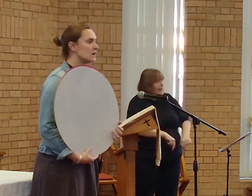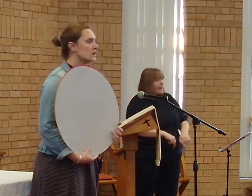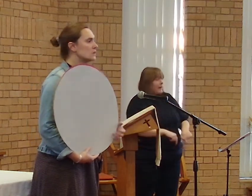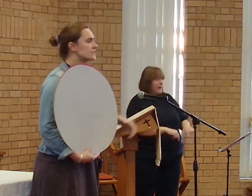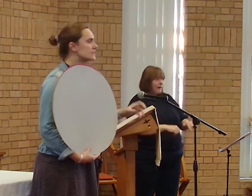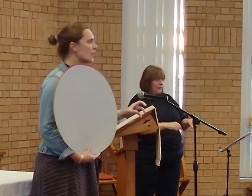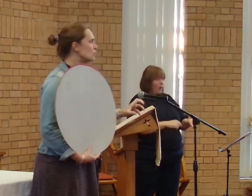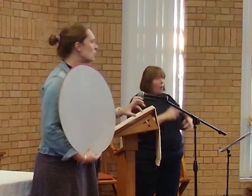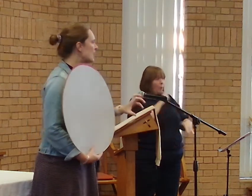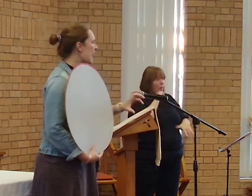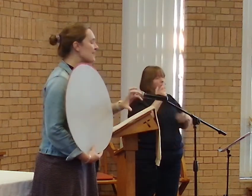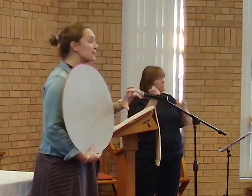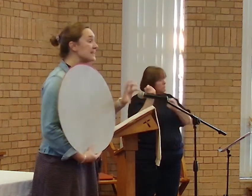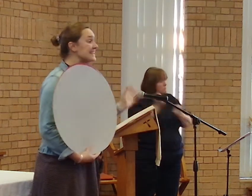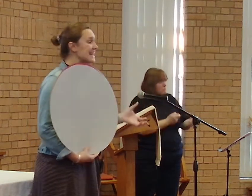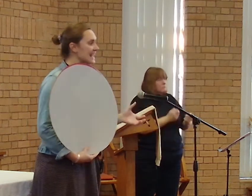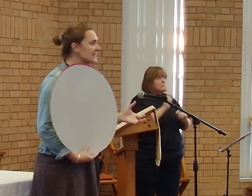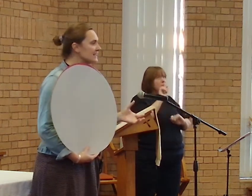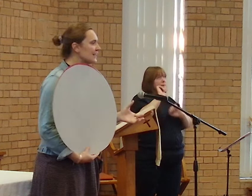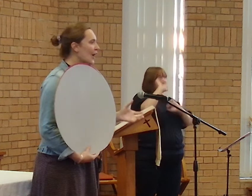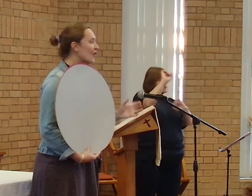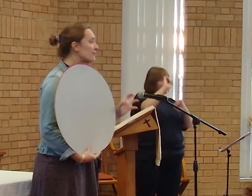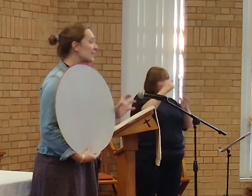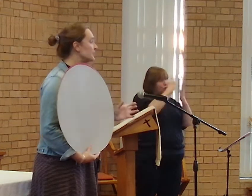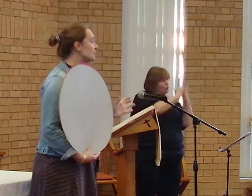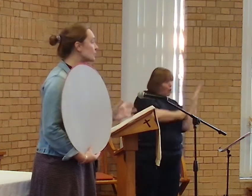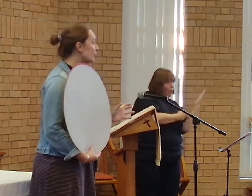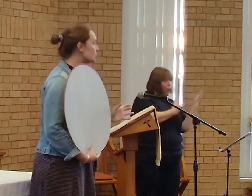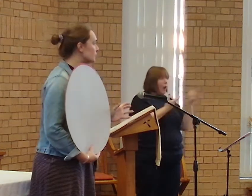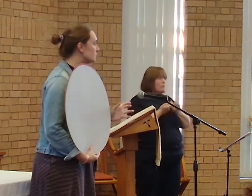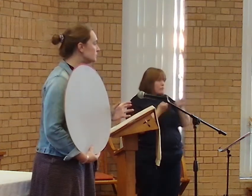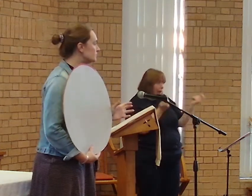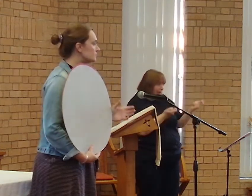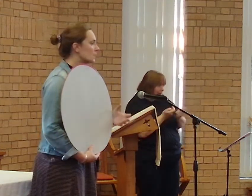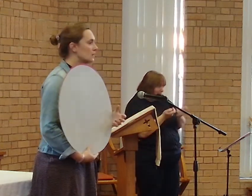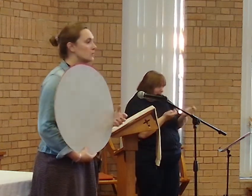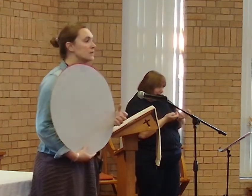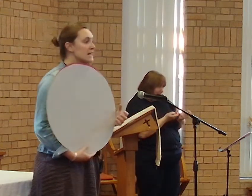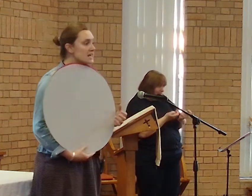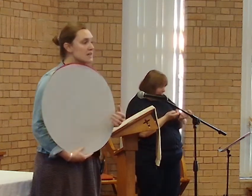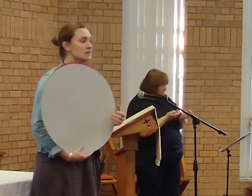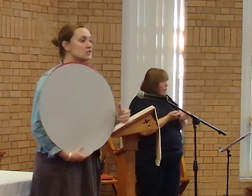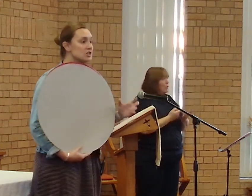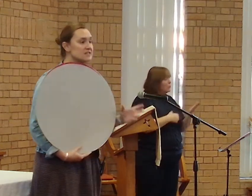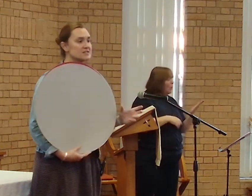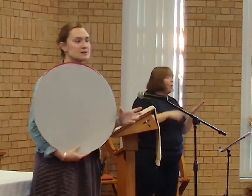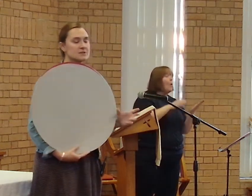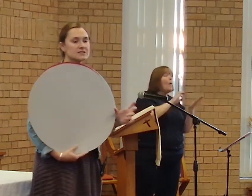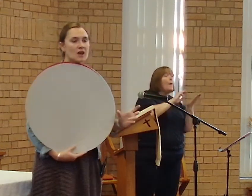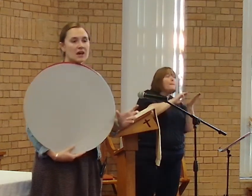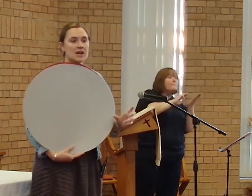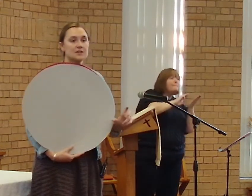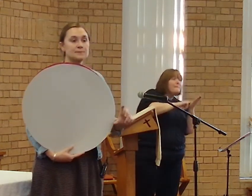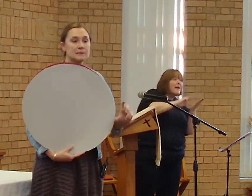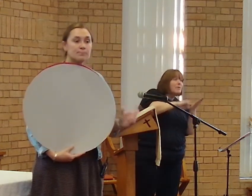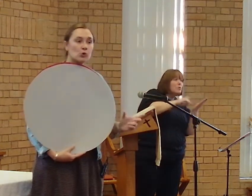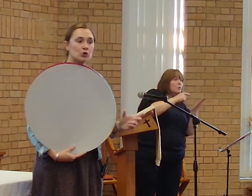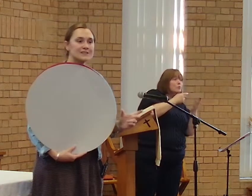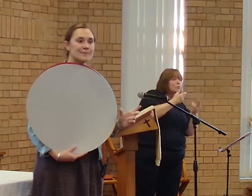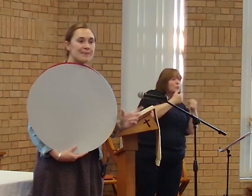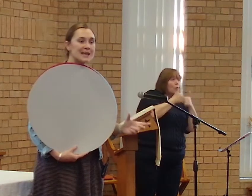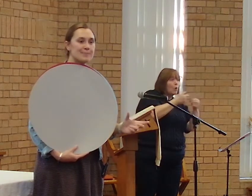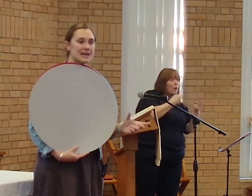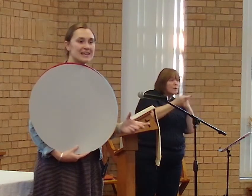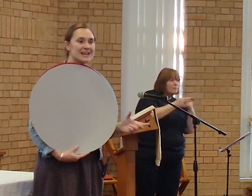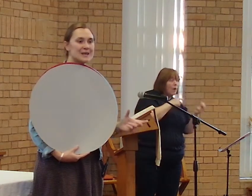reign. So, right at the beginning of Matthew's Gospel, we hear that Jesus, the Messiah, has been